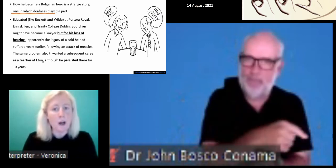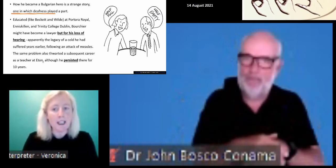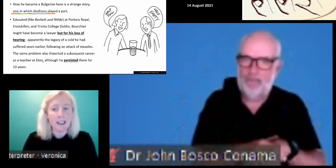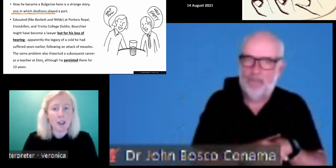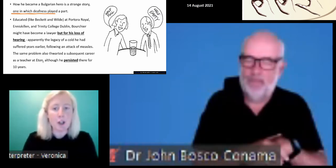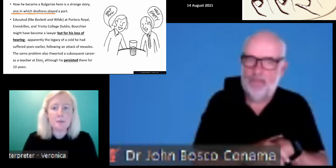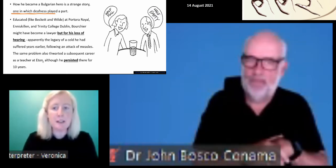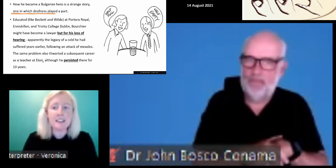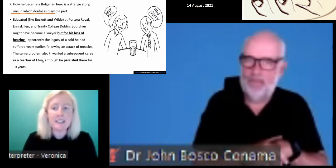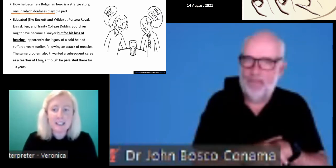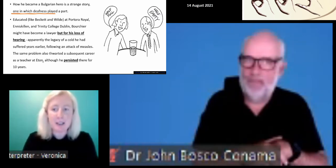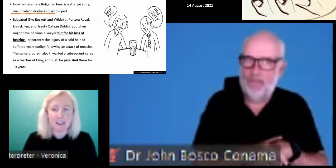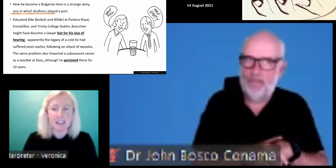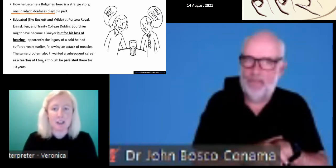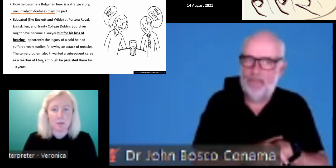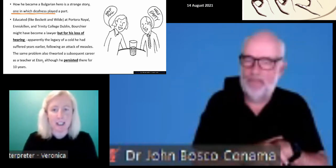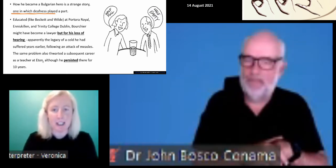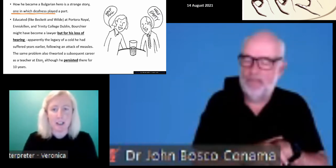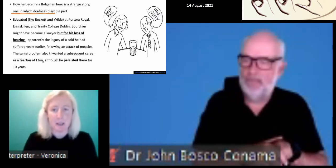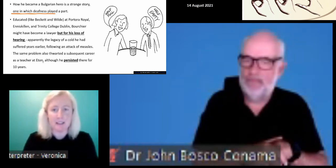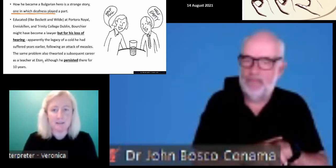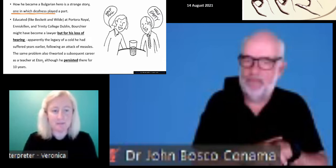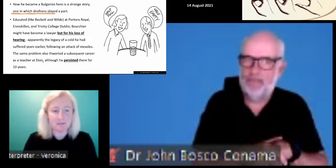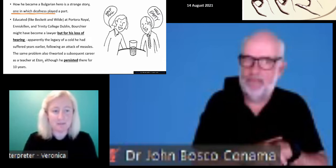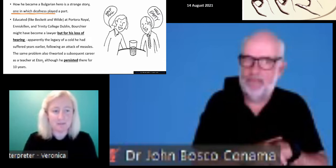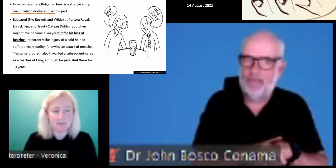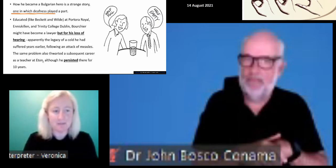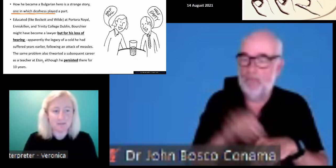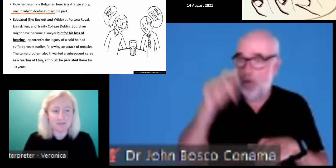While it could have been the system that discriminated him.